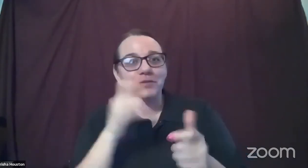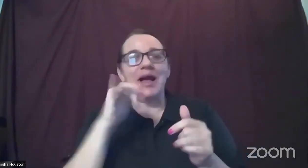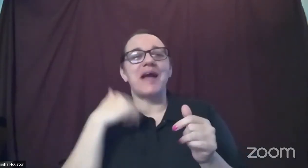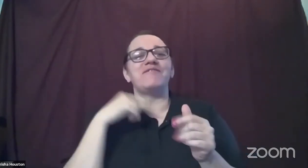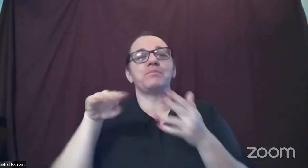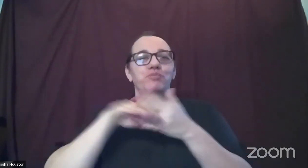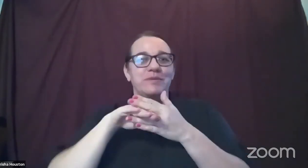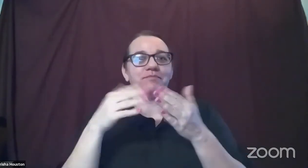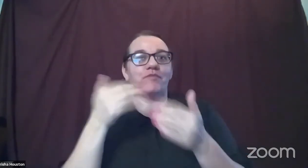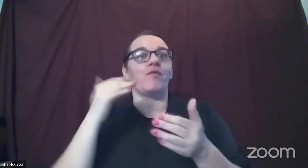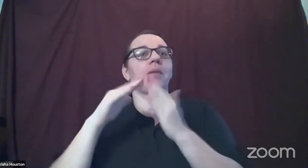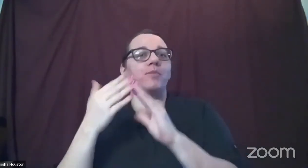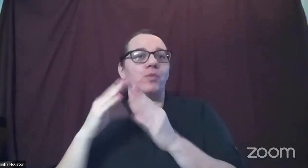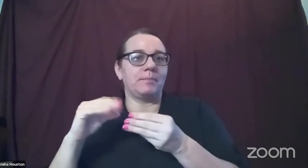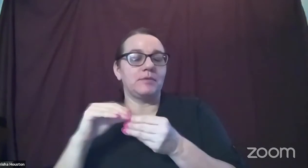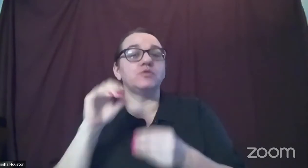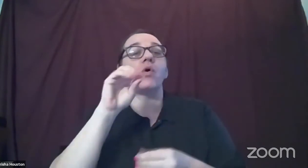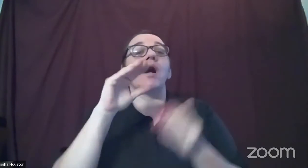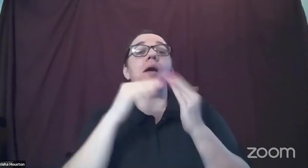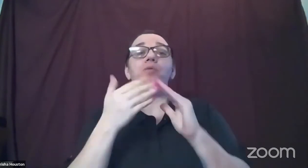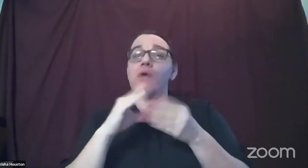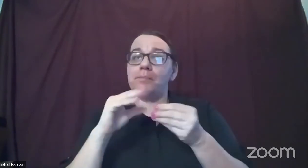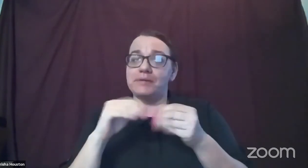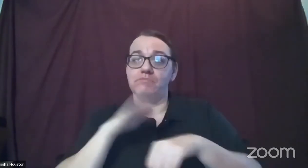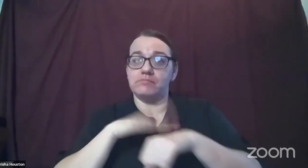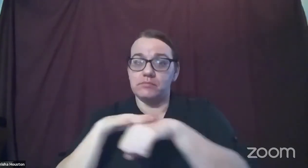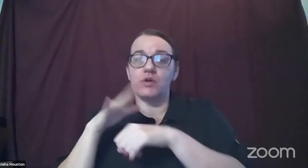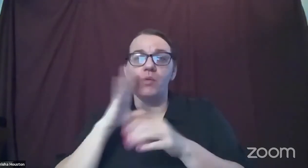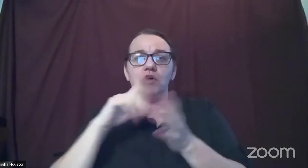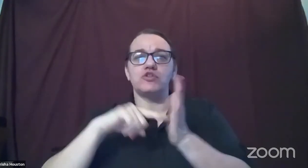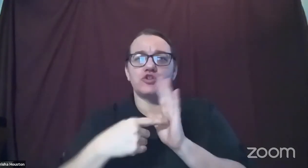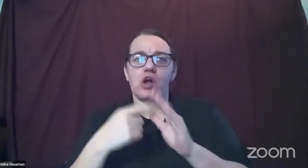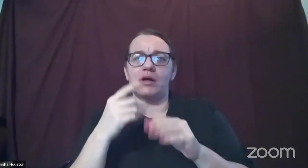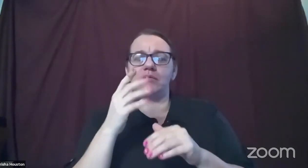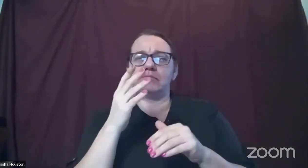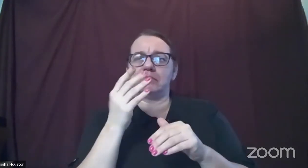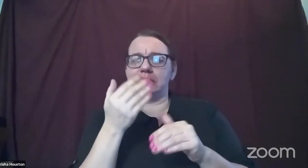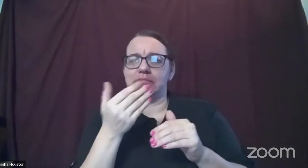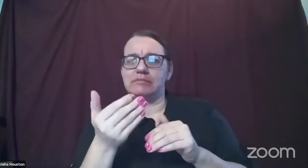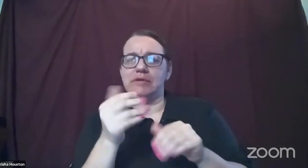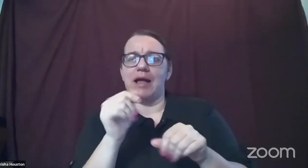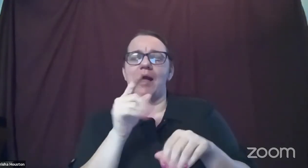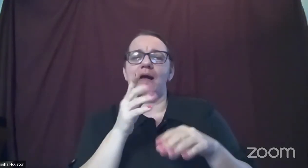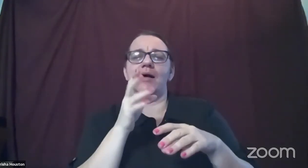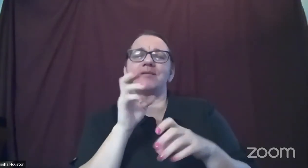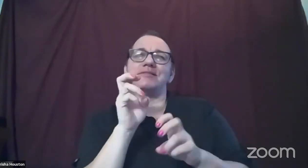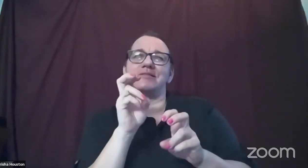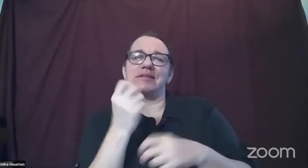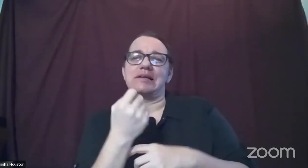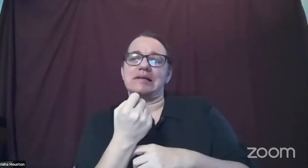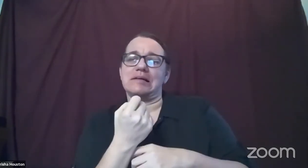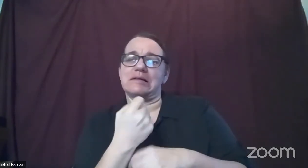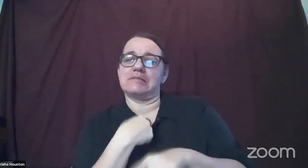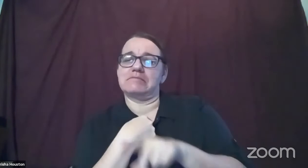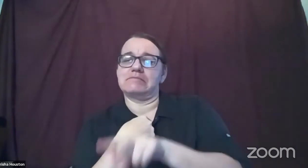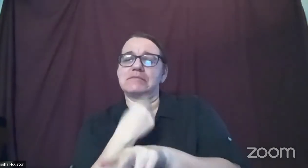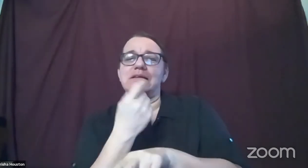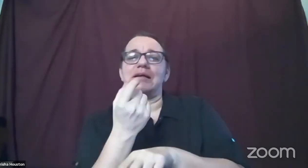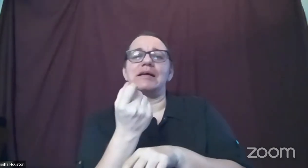for those who are watching. You'll have a break to run to the restroom or get refreshments or whatever, but we will start the community